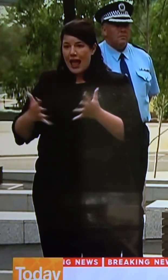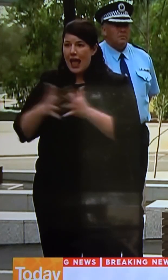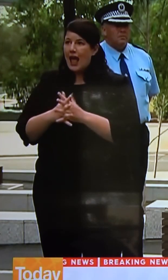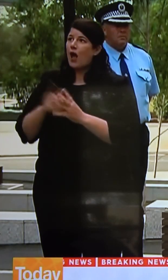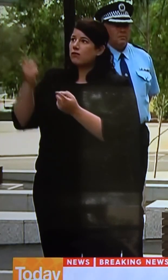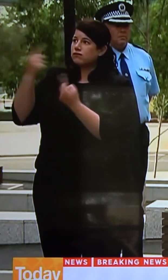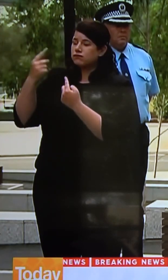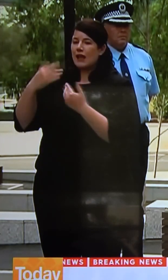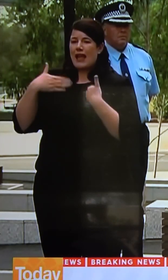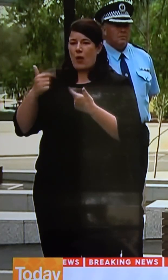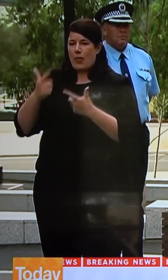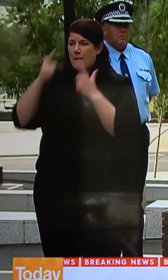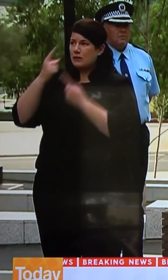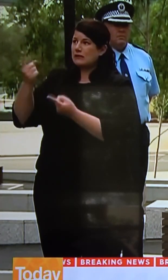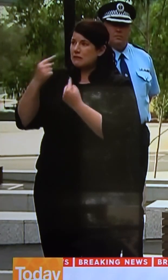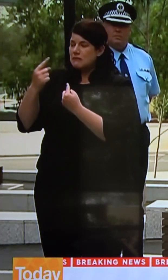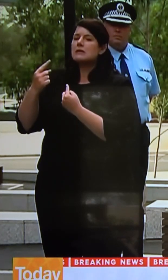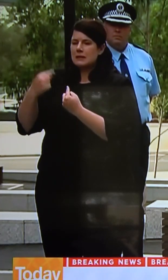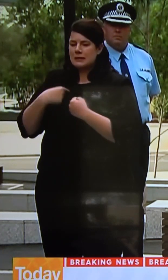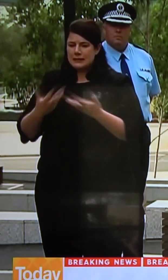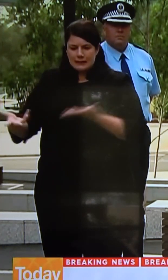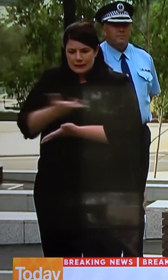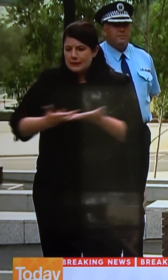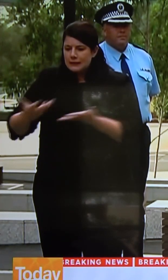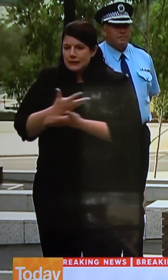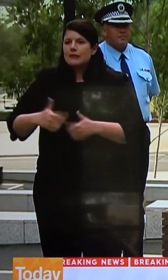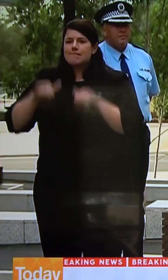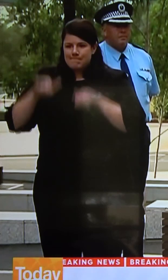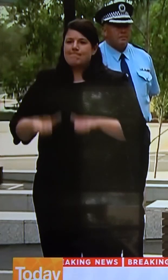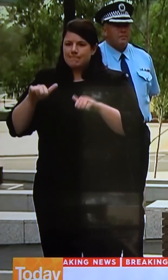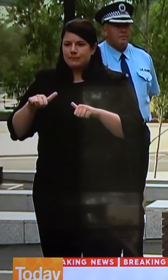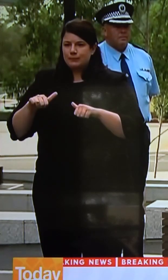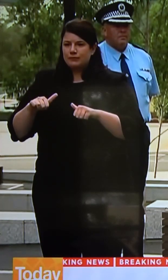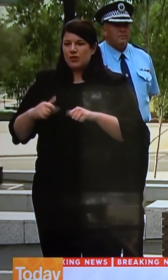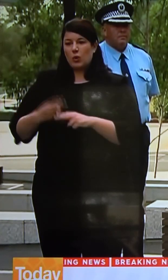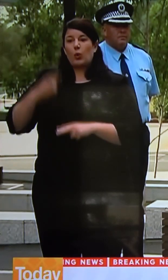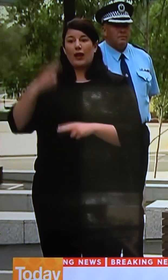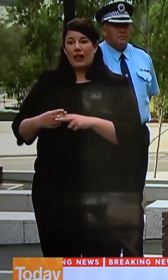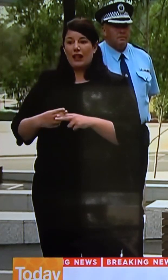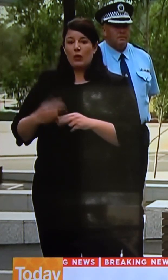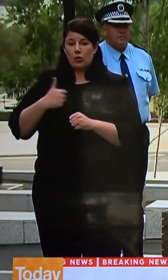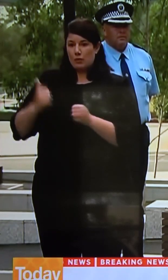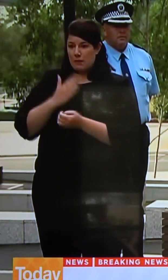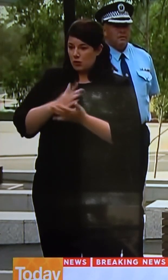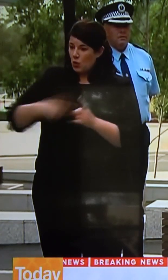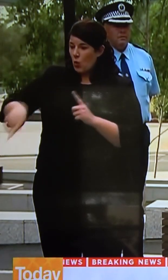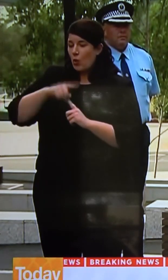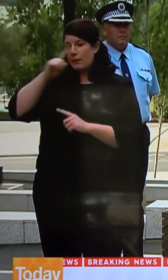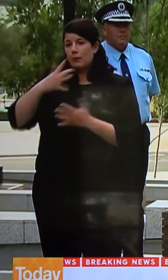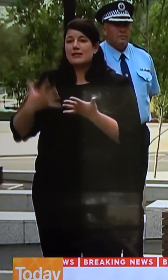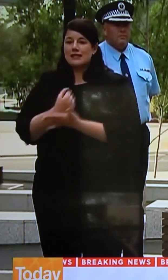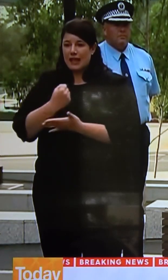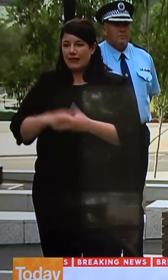health experts advised us to take this position, and we have done that swiftly and in the interest of our citizens to keep them safe.